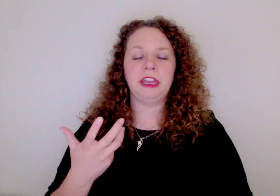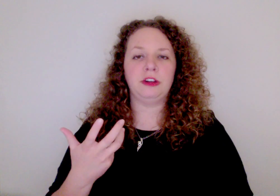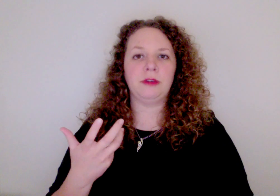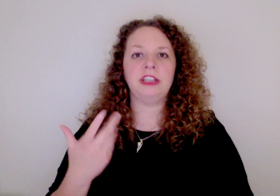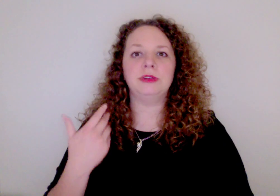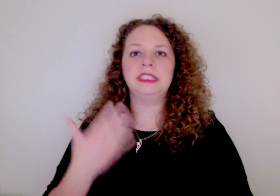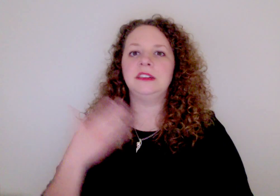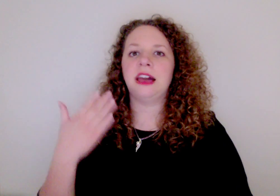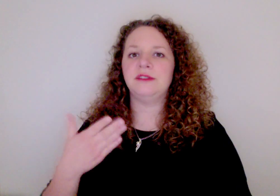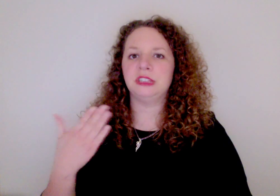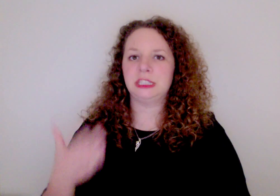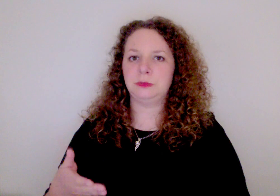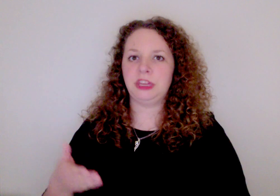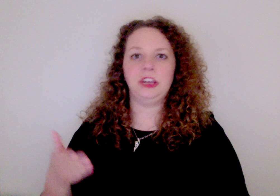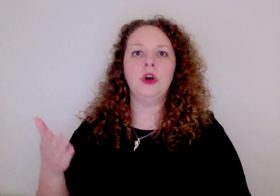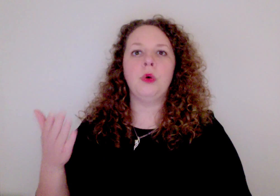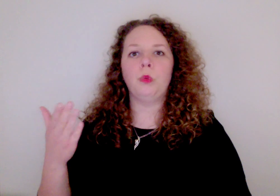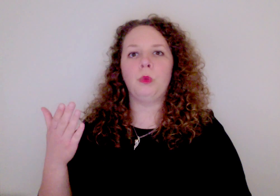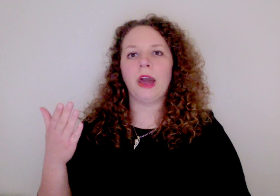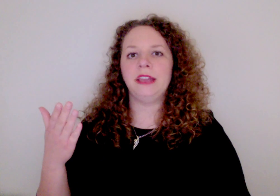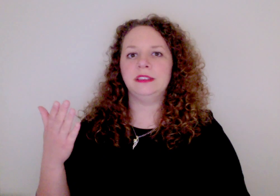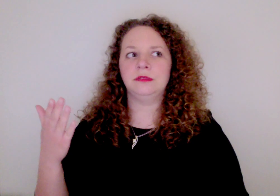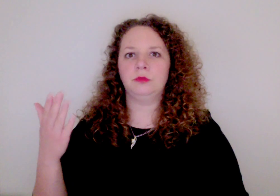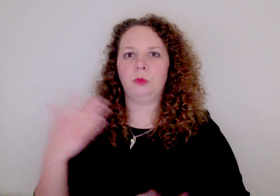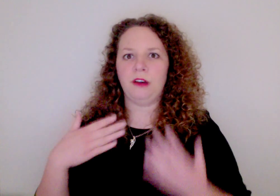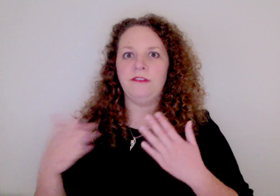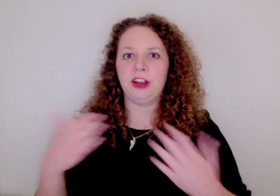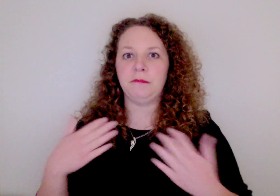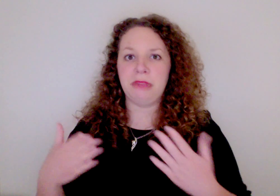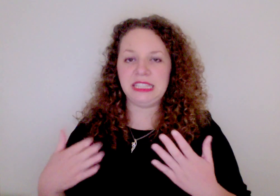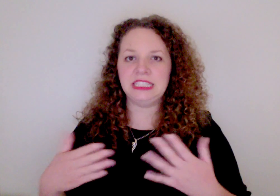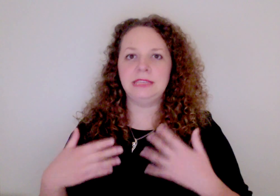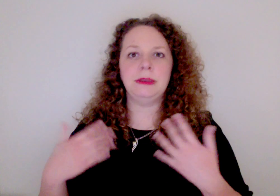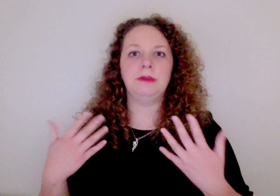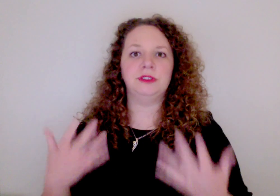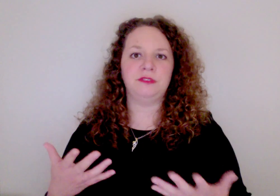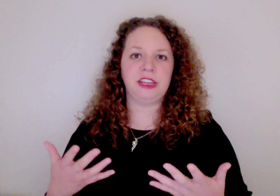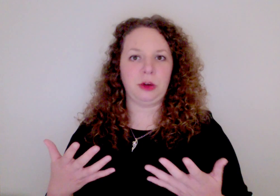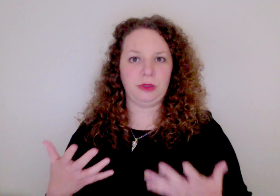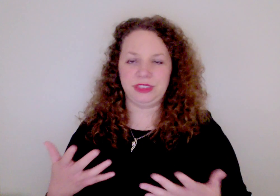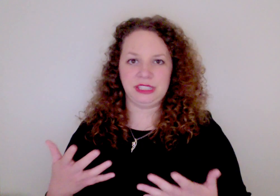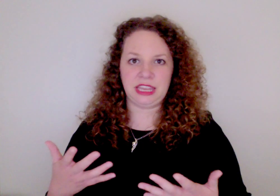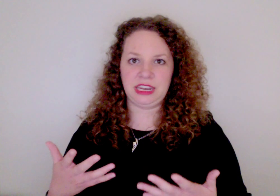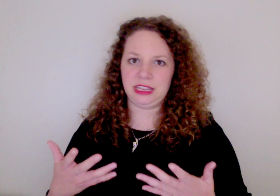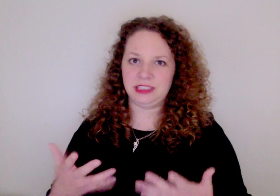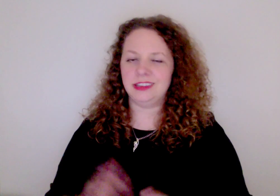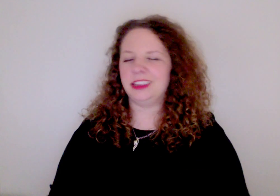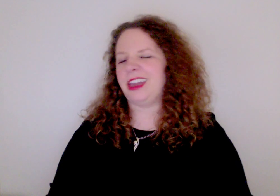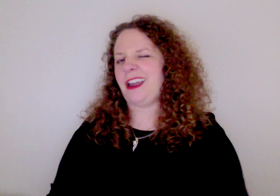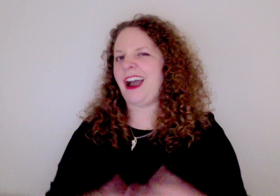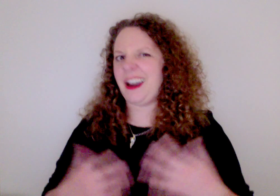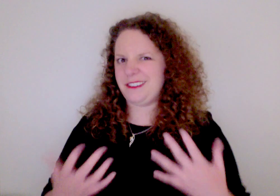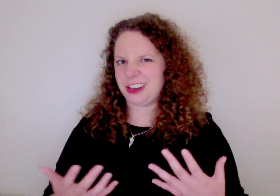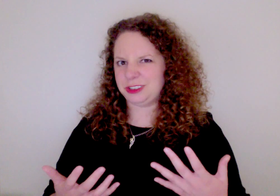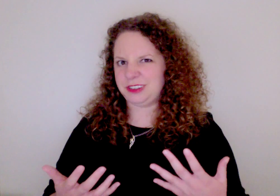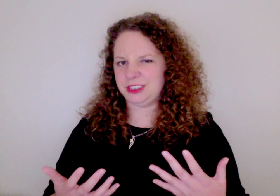incorrect. So I'd still have to explain what welfare means to be able to find out what the sign is. Okay, I've actually never seen